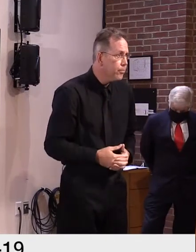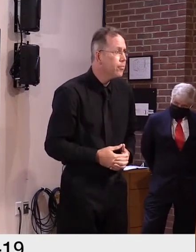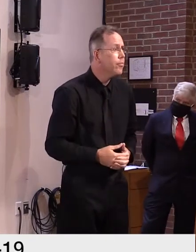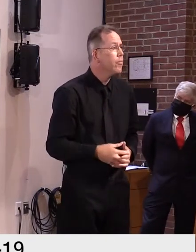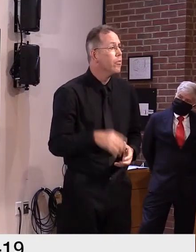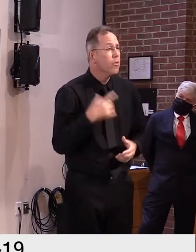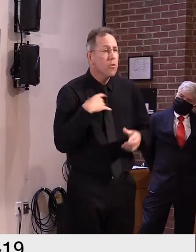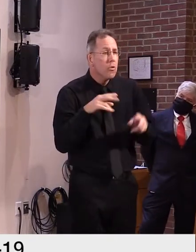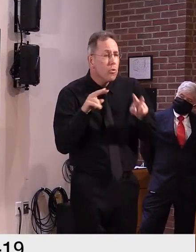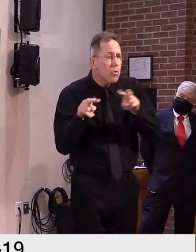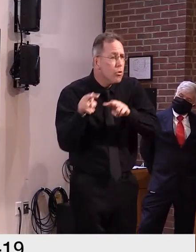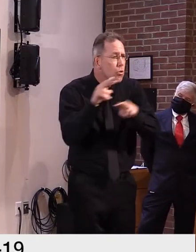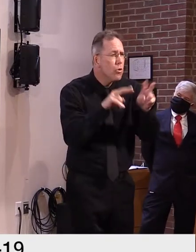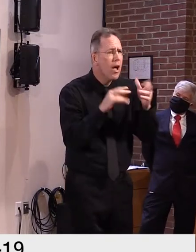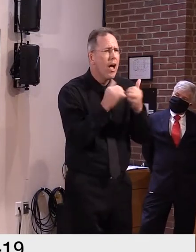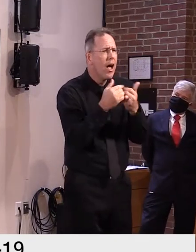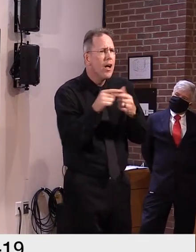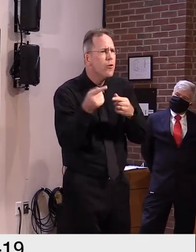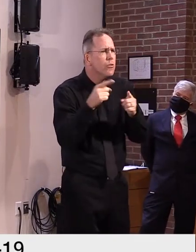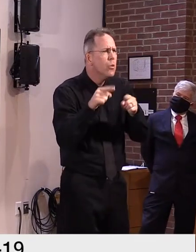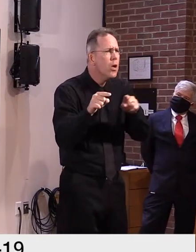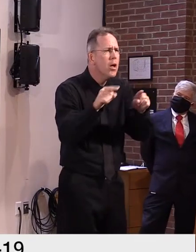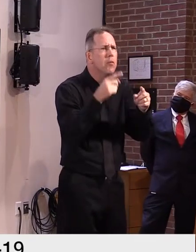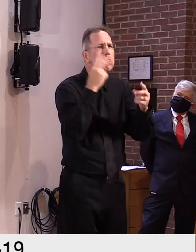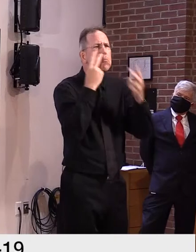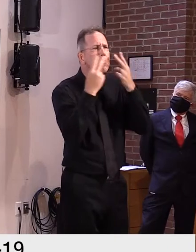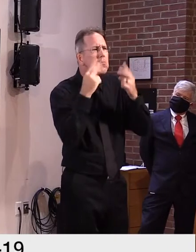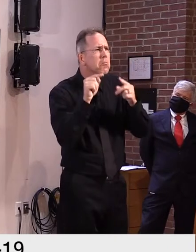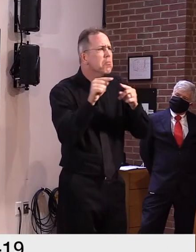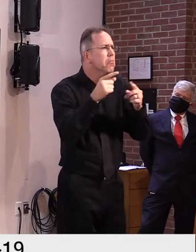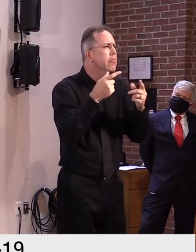speak, on what's happening on social media.